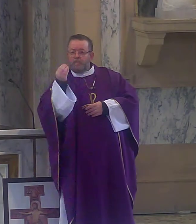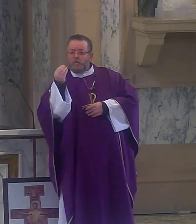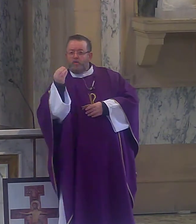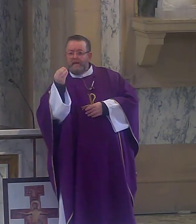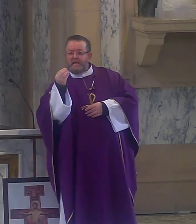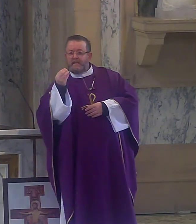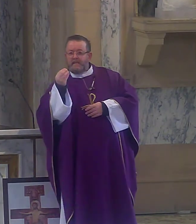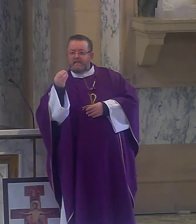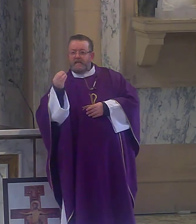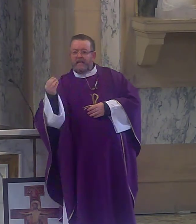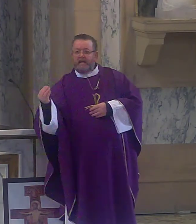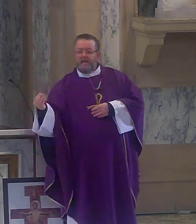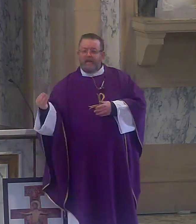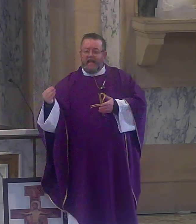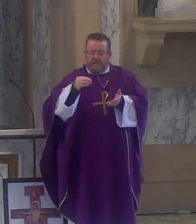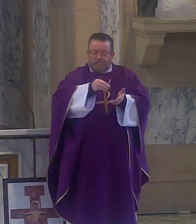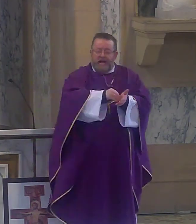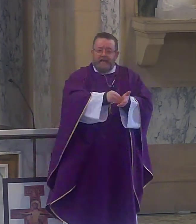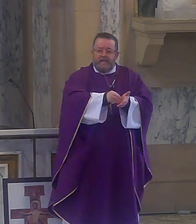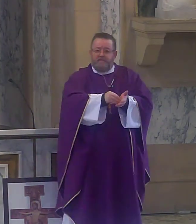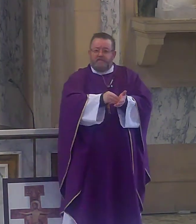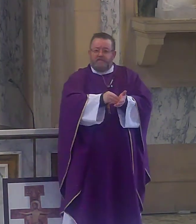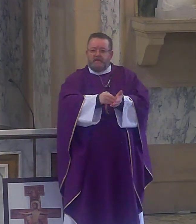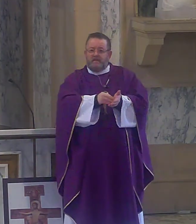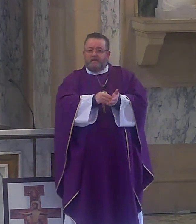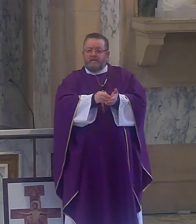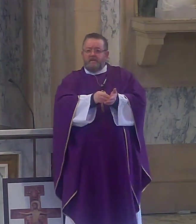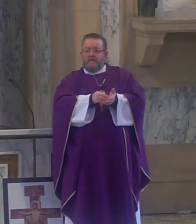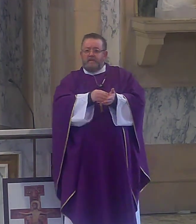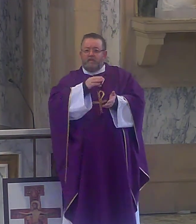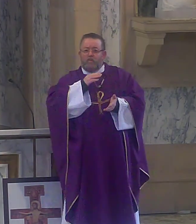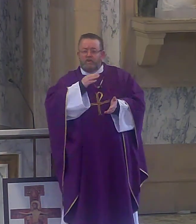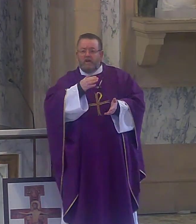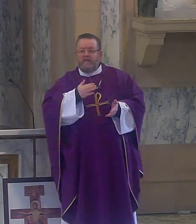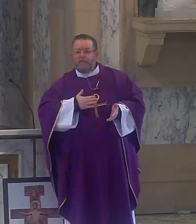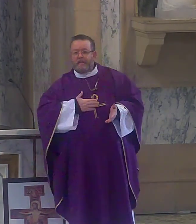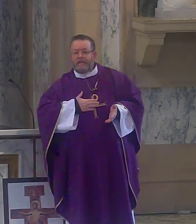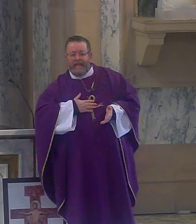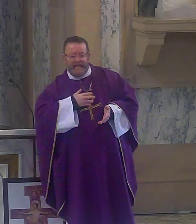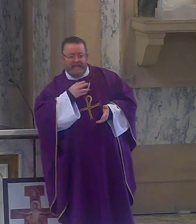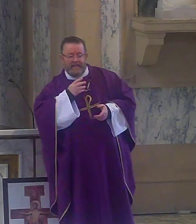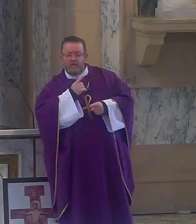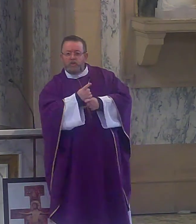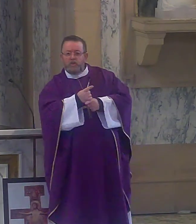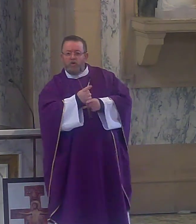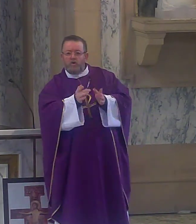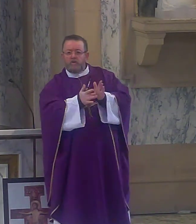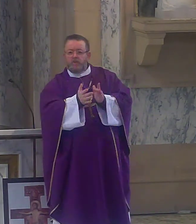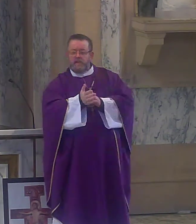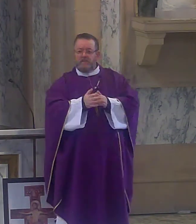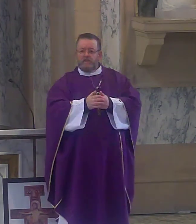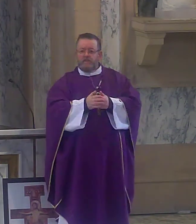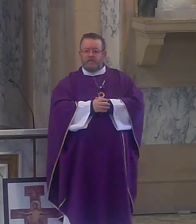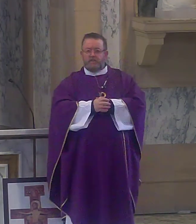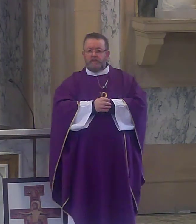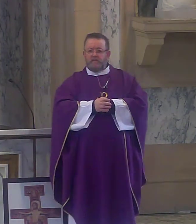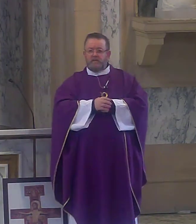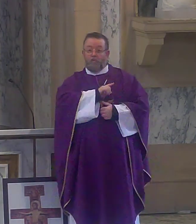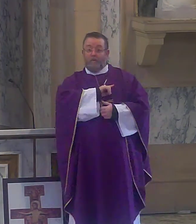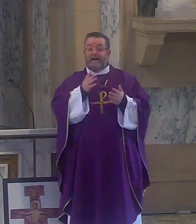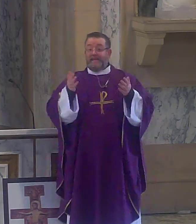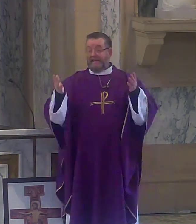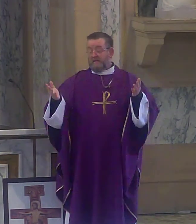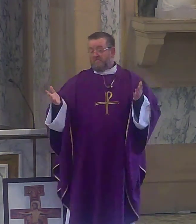some grief they have arrived they would they would like to talk to jesus